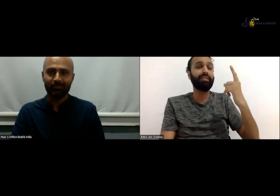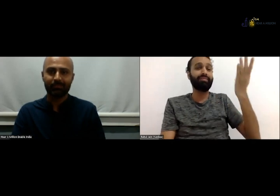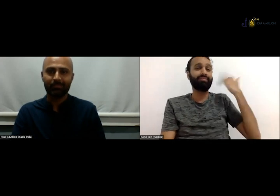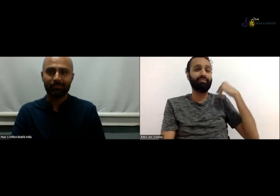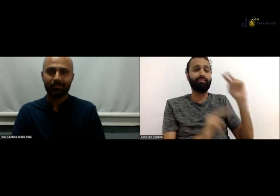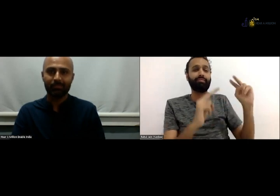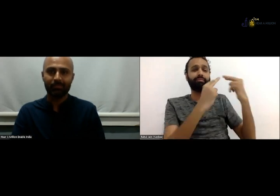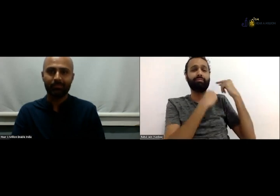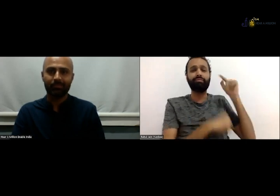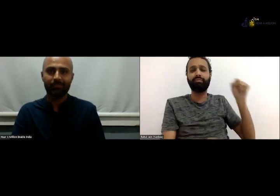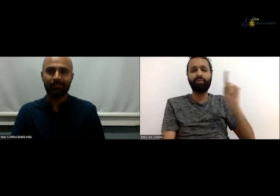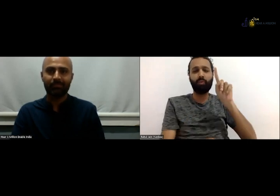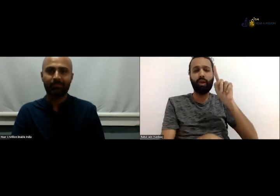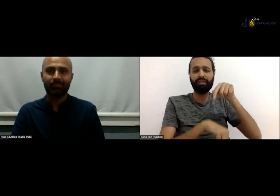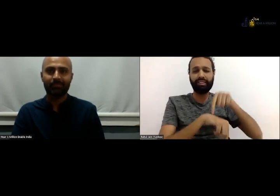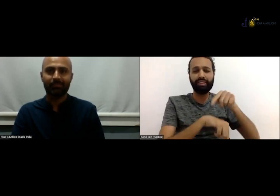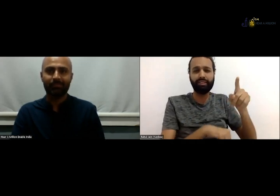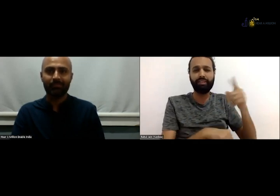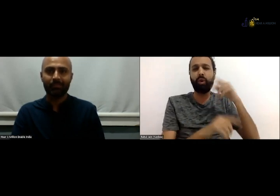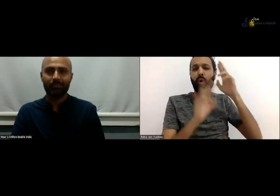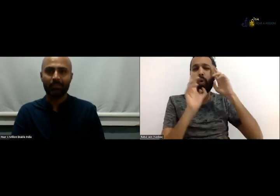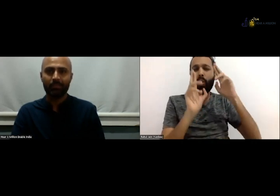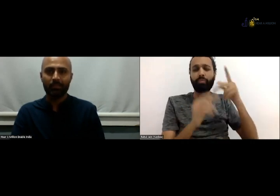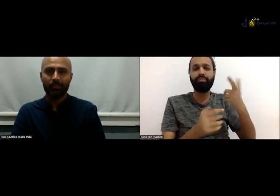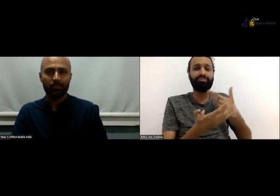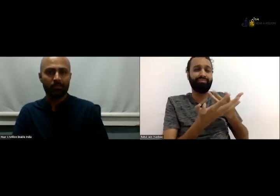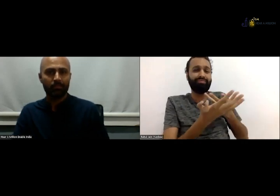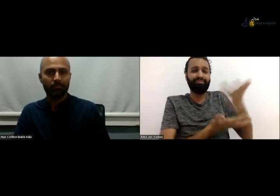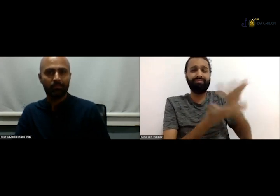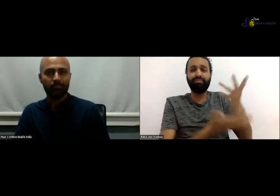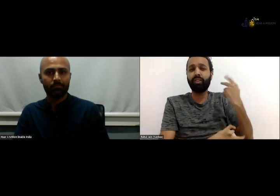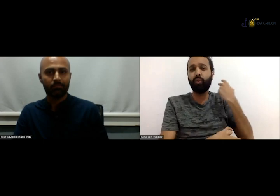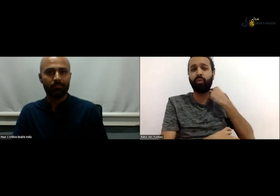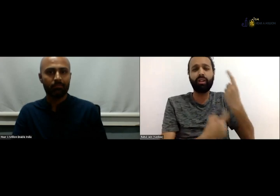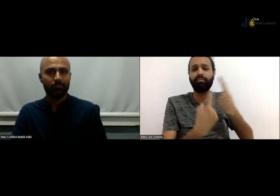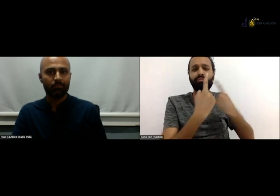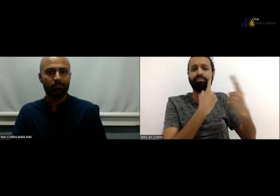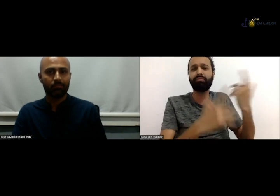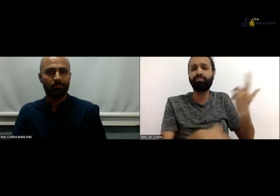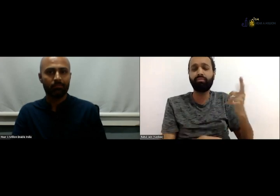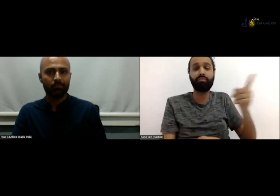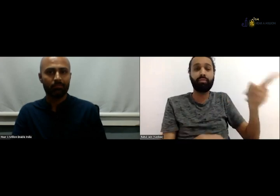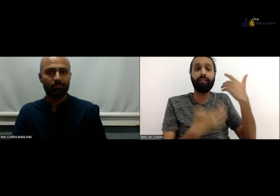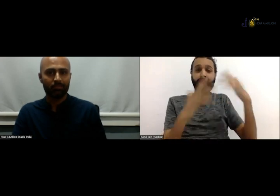we couldn't believe in our whole life that it happened just like that.